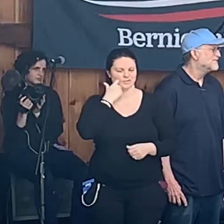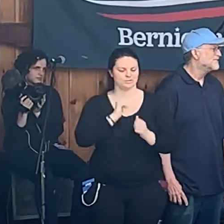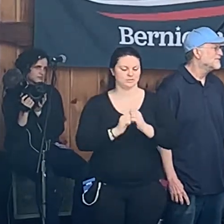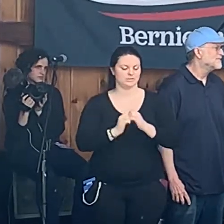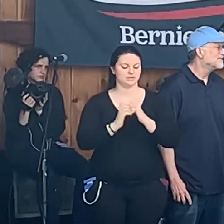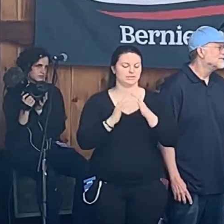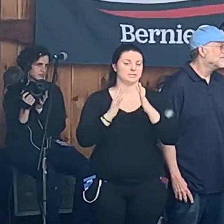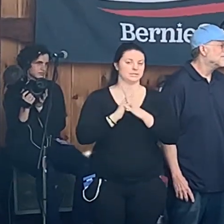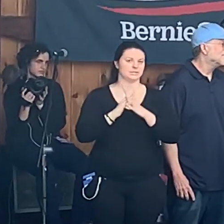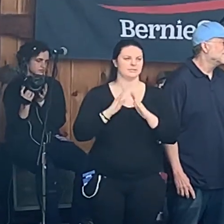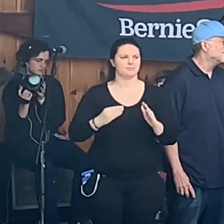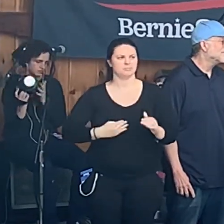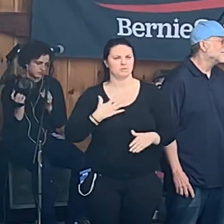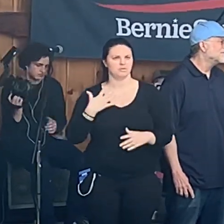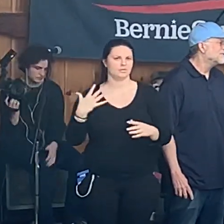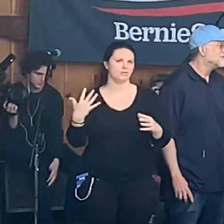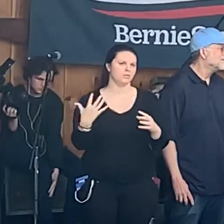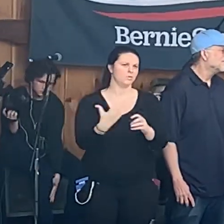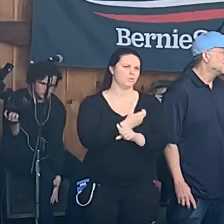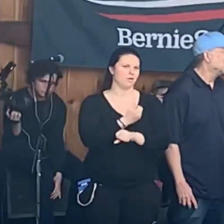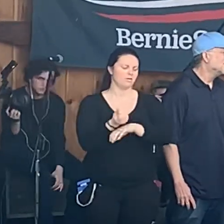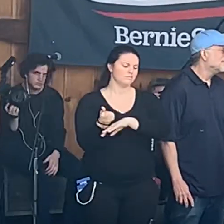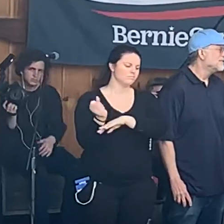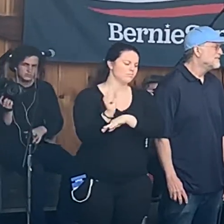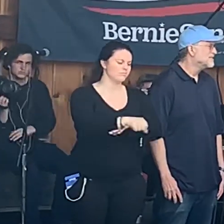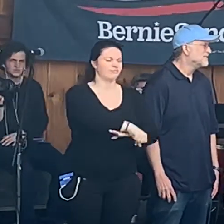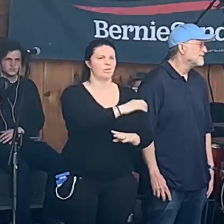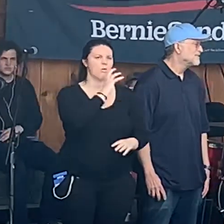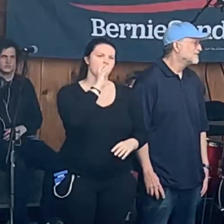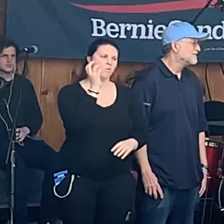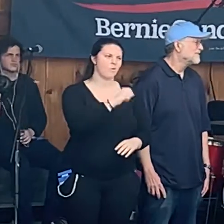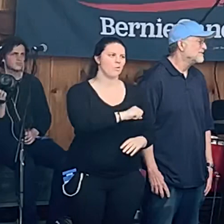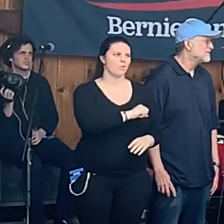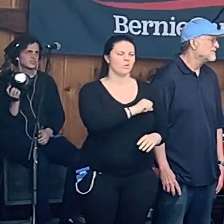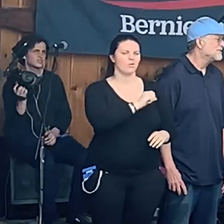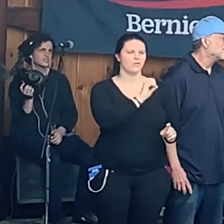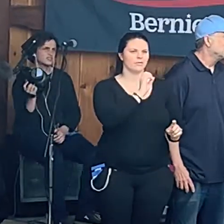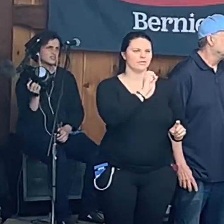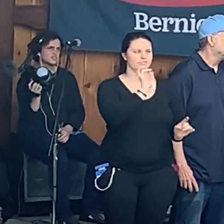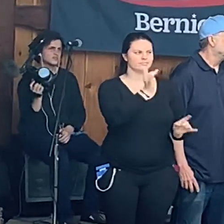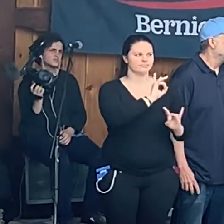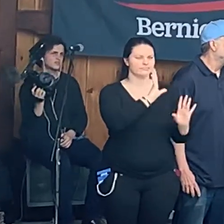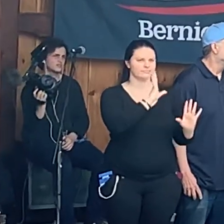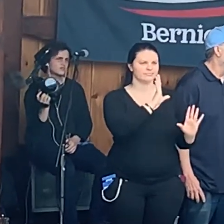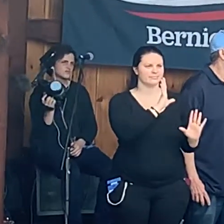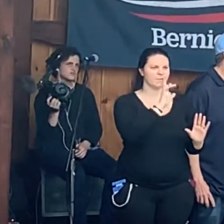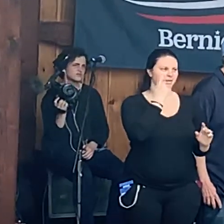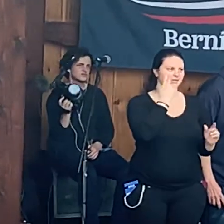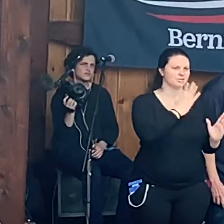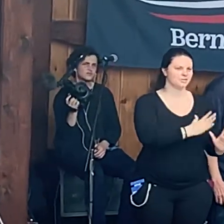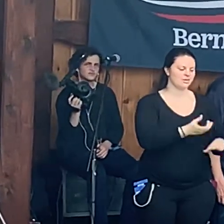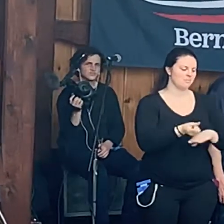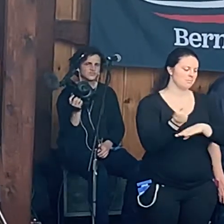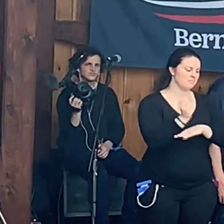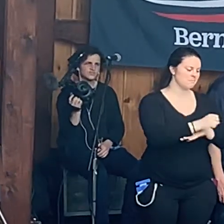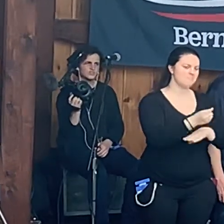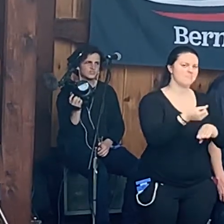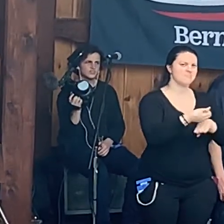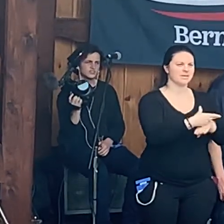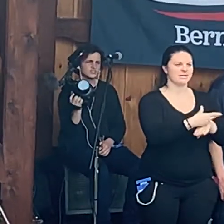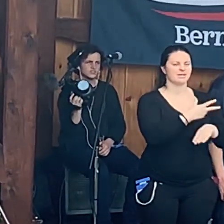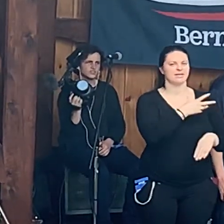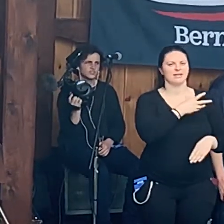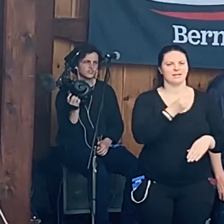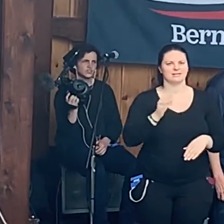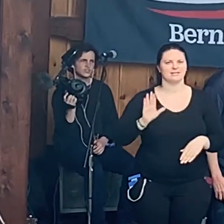over a long-term party machine, old crony politician, and became my mayor. His first